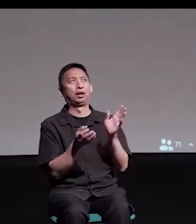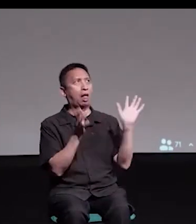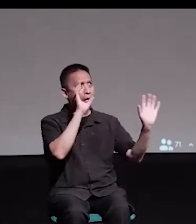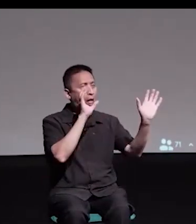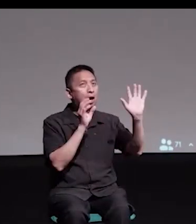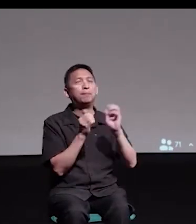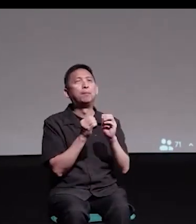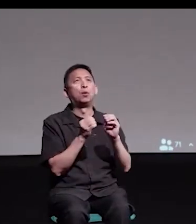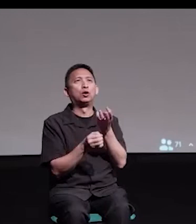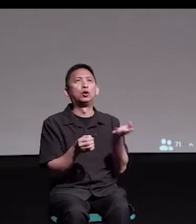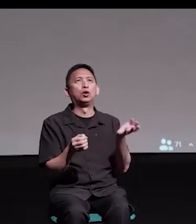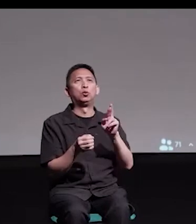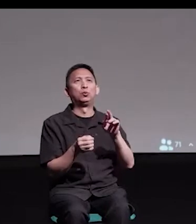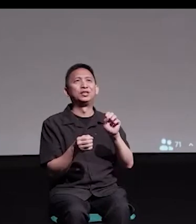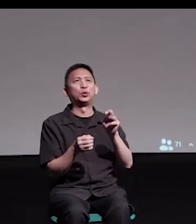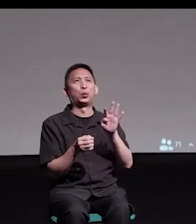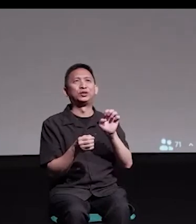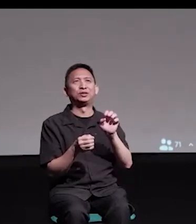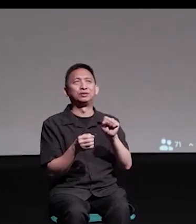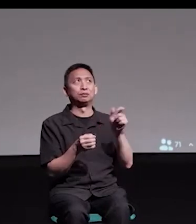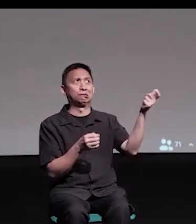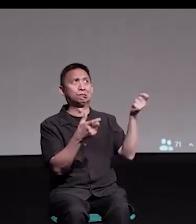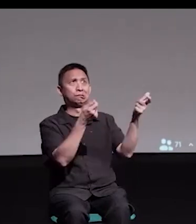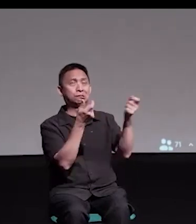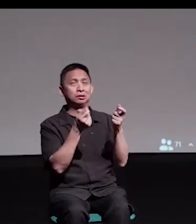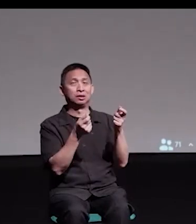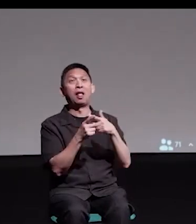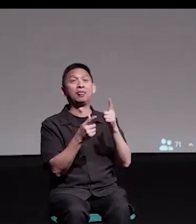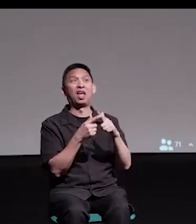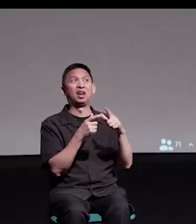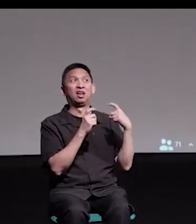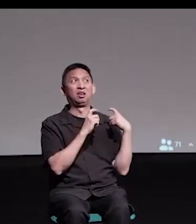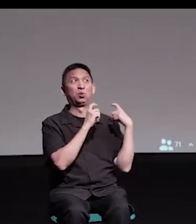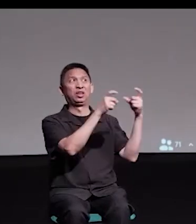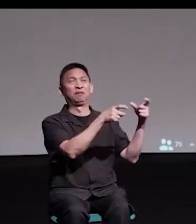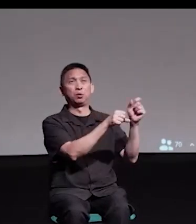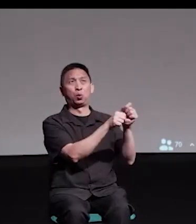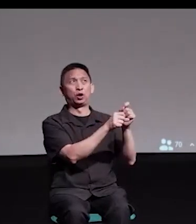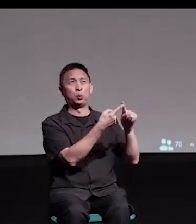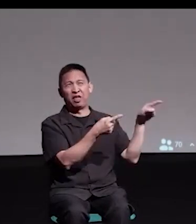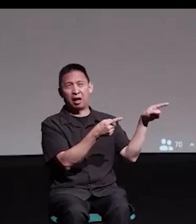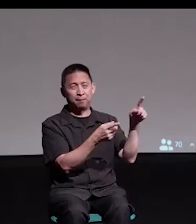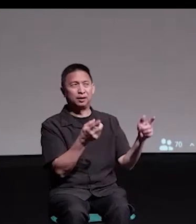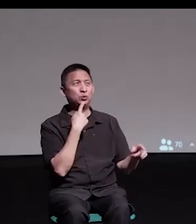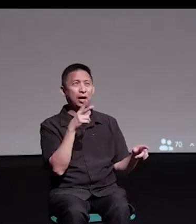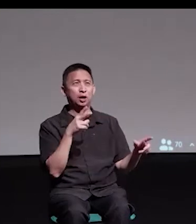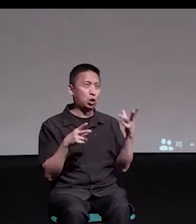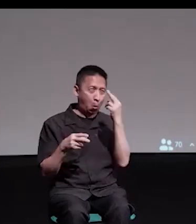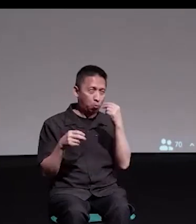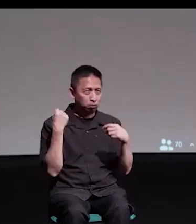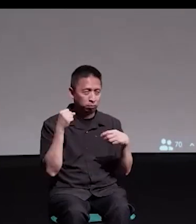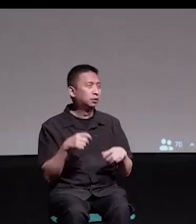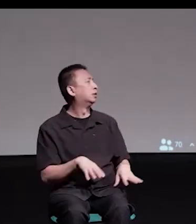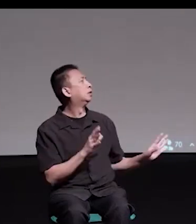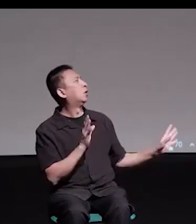I'm wondering, well, does that mean that then somebody else is doing that work? I guess you're saying no, but I'm